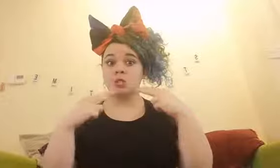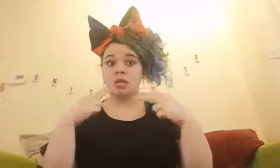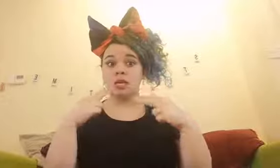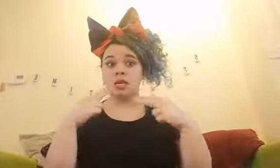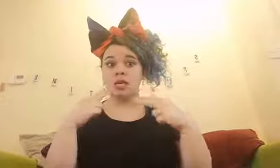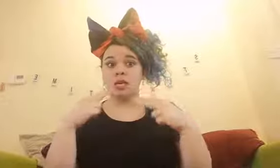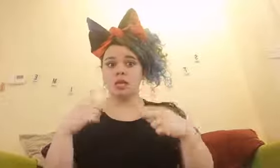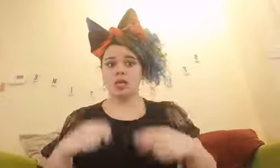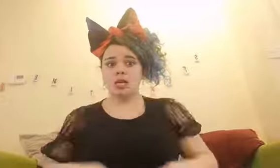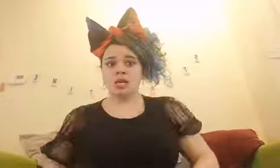dinner.